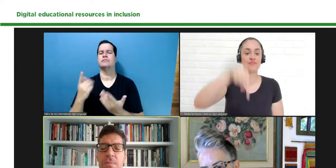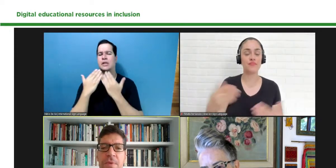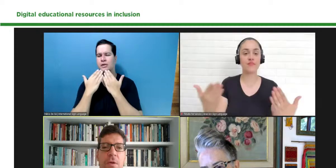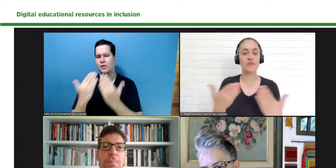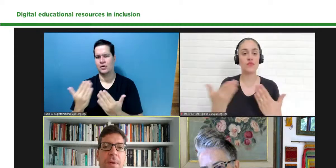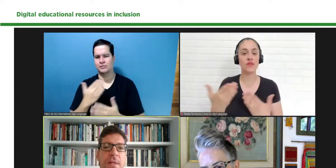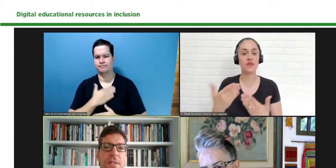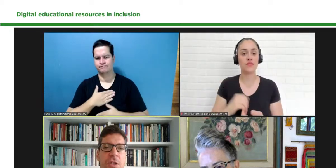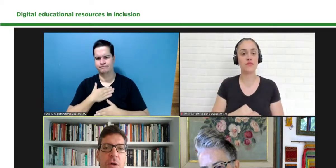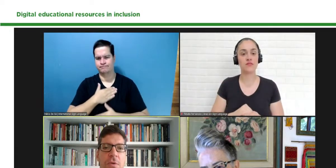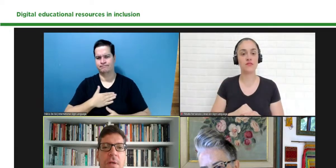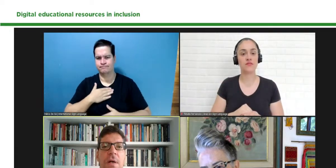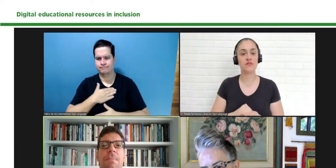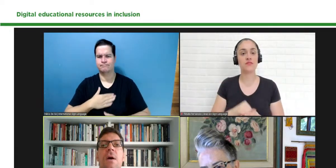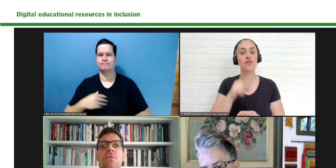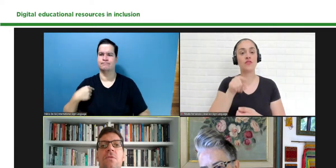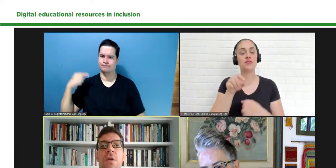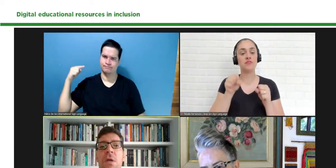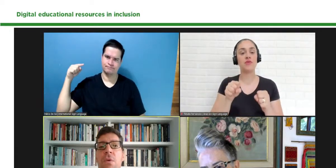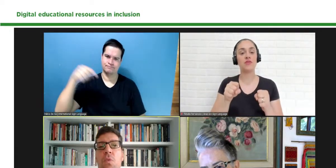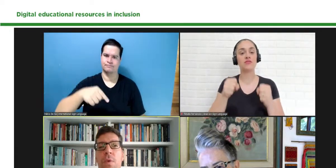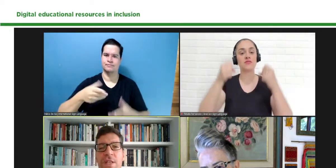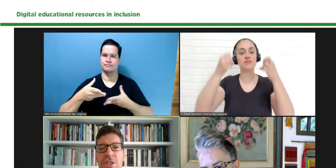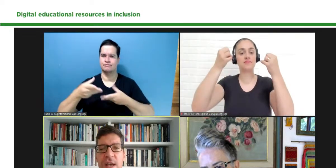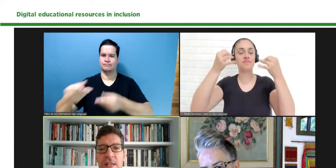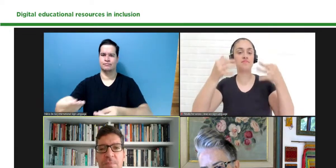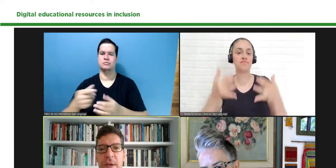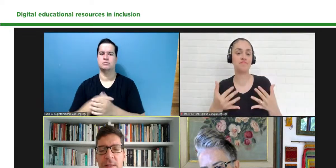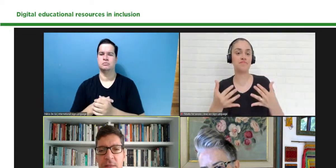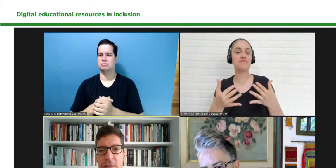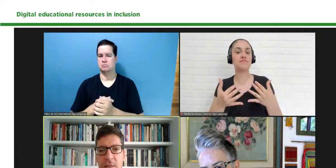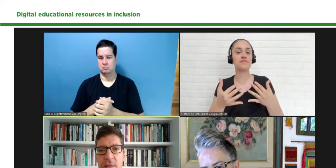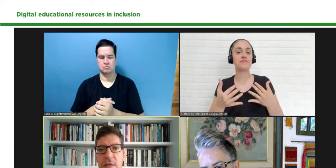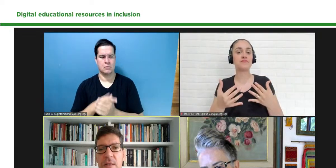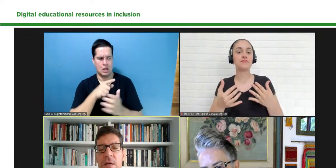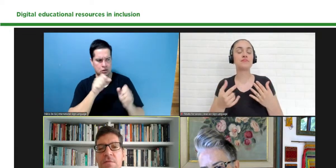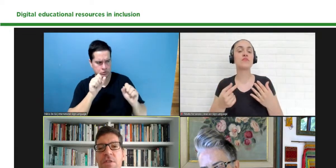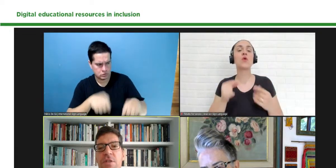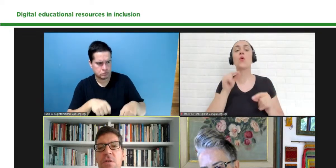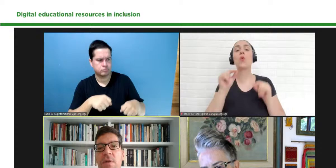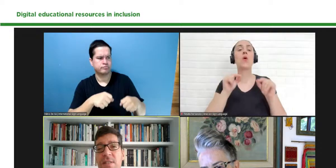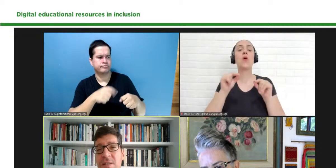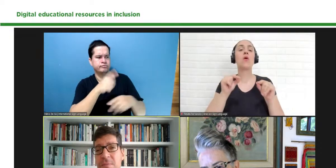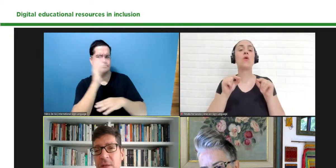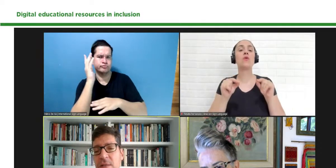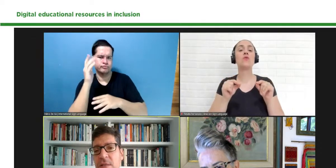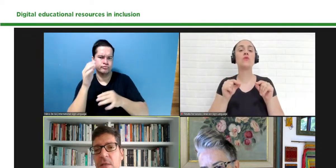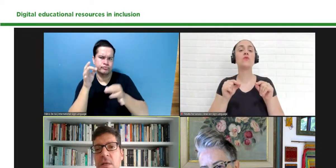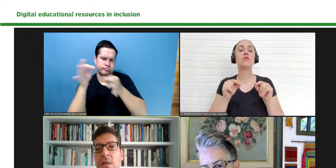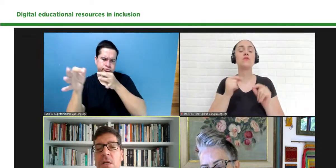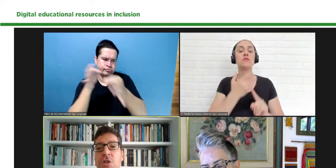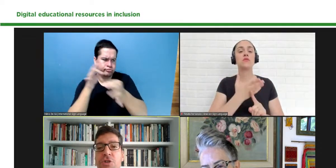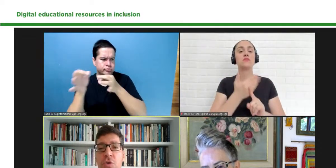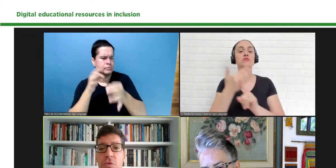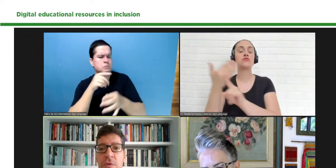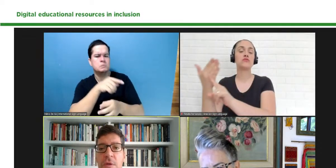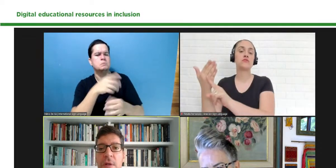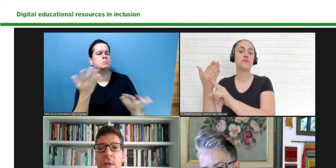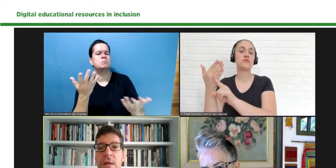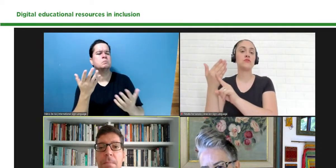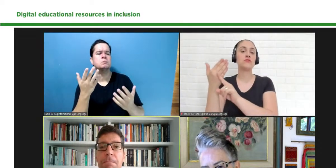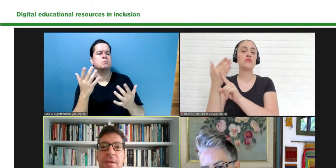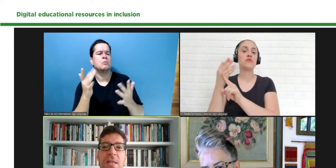Can you please talk about which aspects of digital accessibility